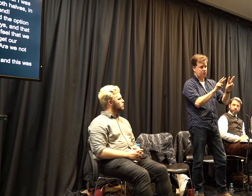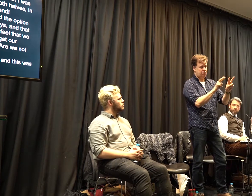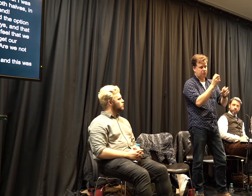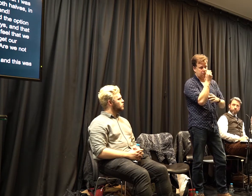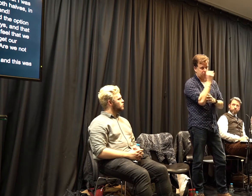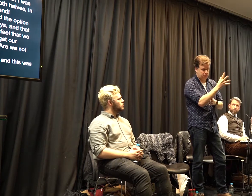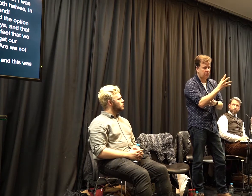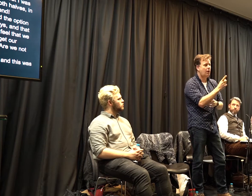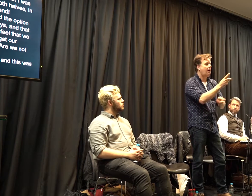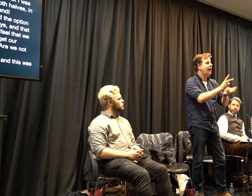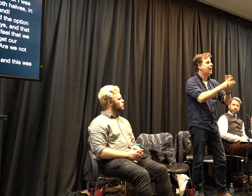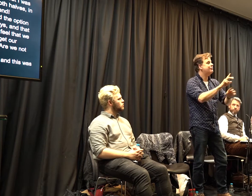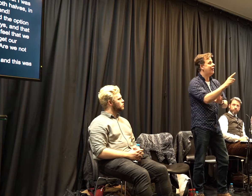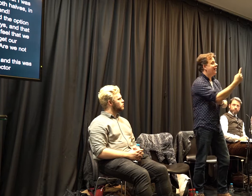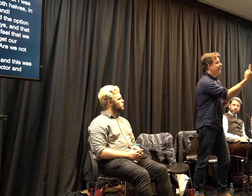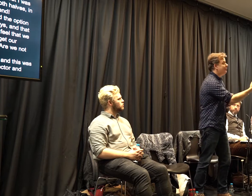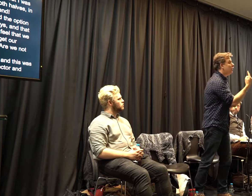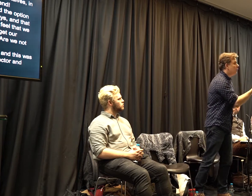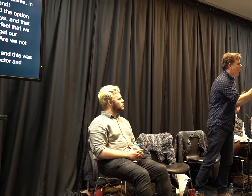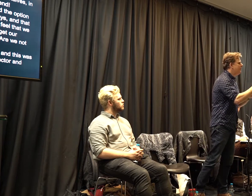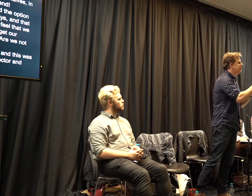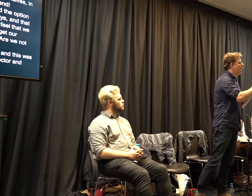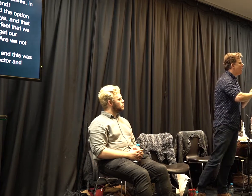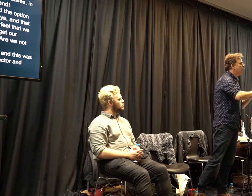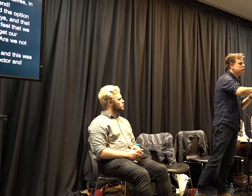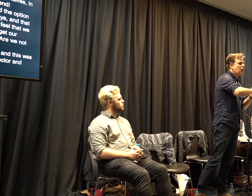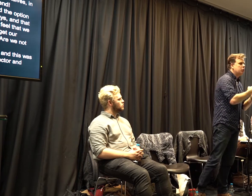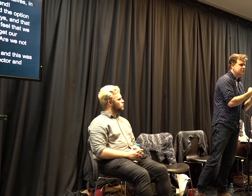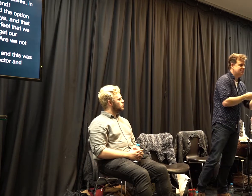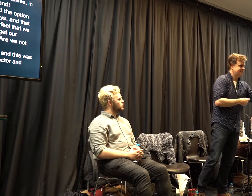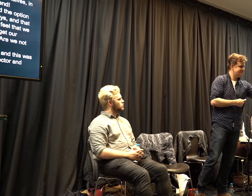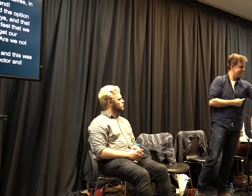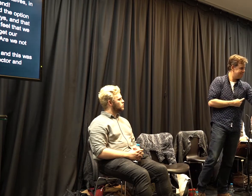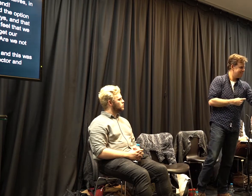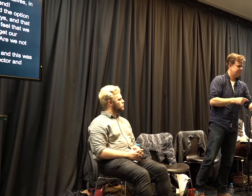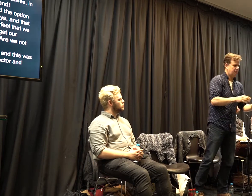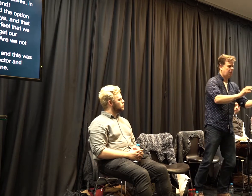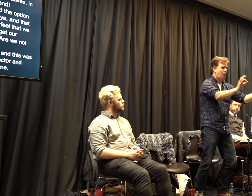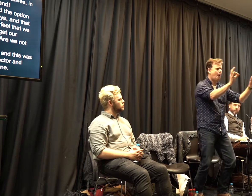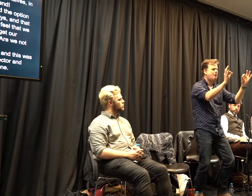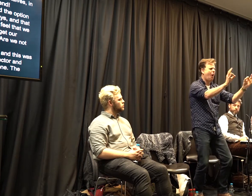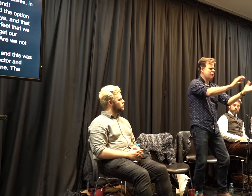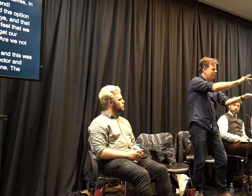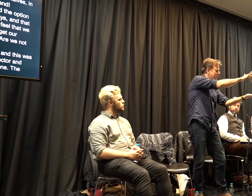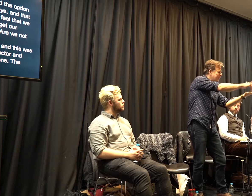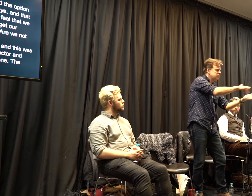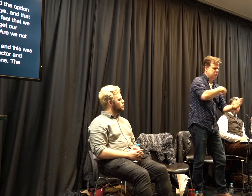and performer Mark Bryceland. He directed this one. We had the interpreter, and it was Peter